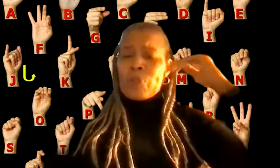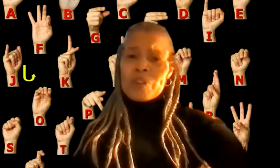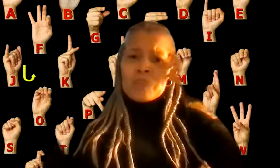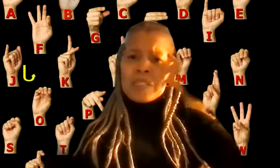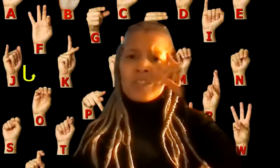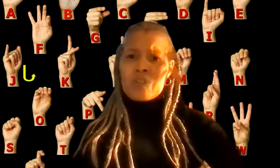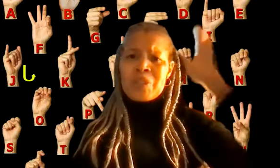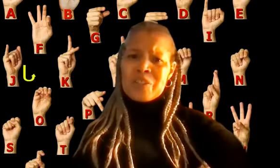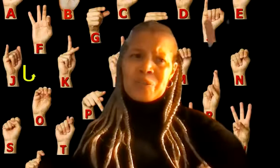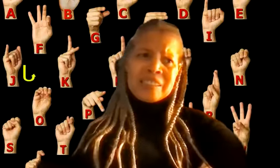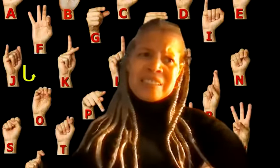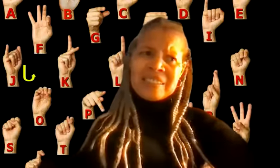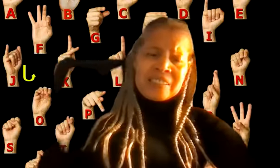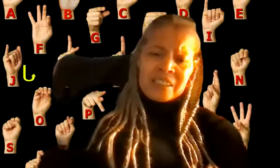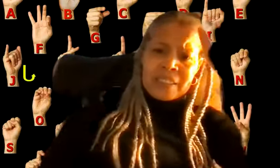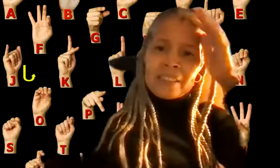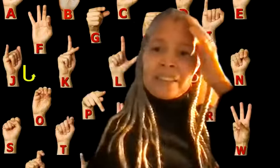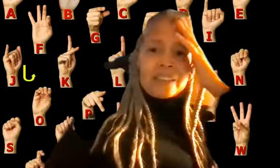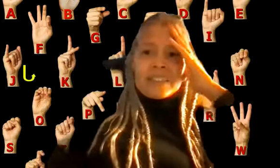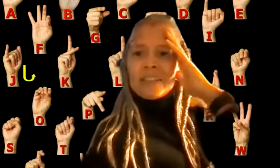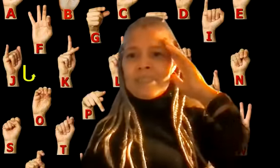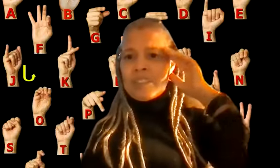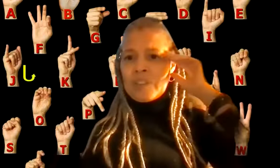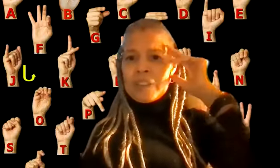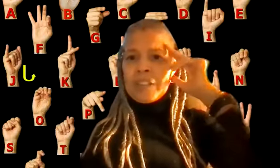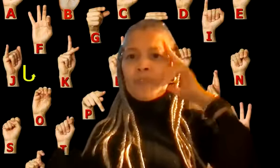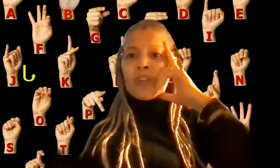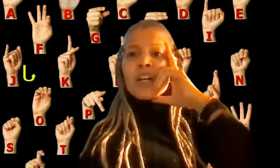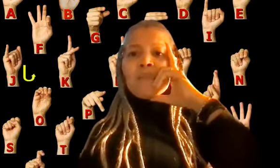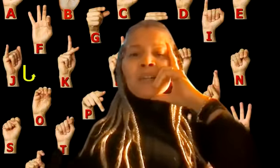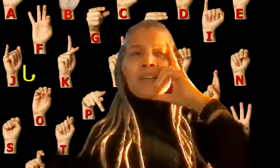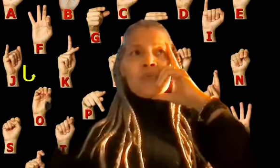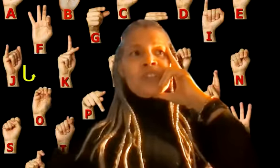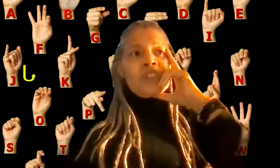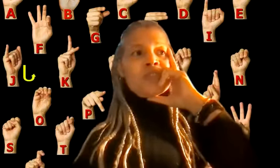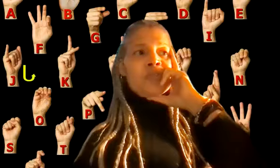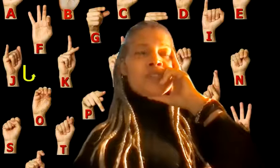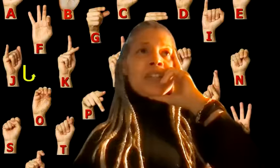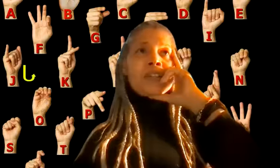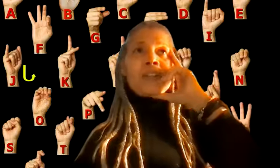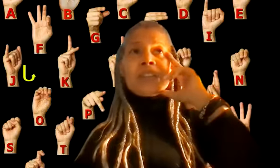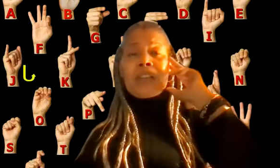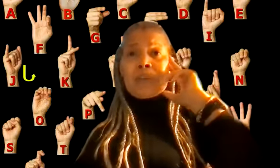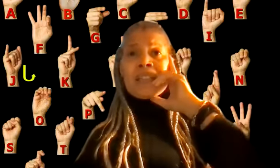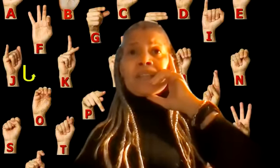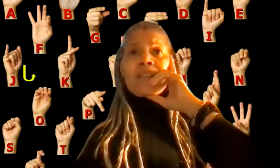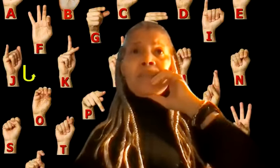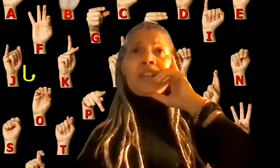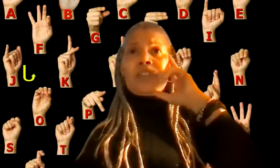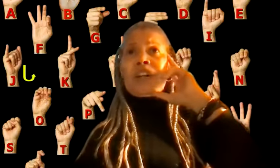person because the news has so much junk in it that it's not necessarily helpful, but I was watching the news and hearing all these commentators come on and talk